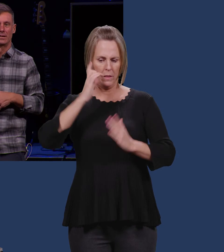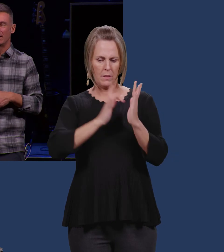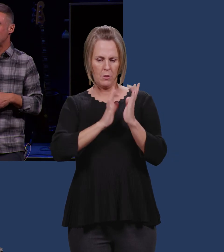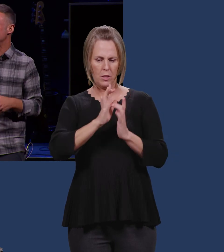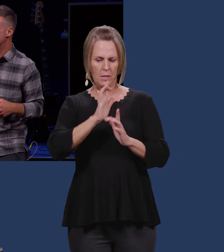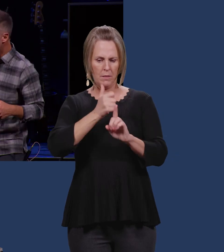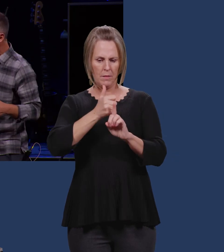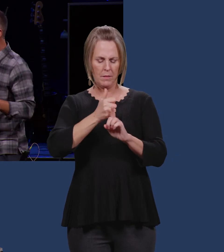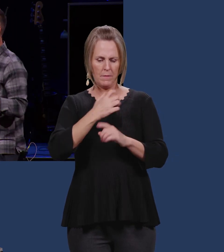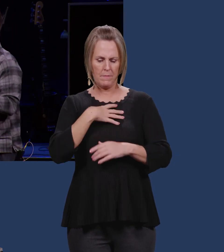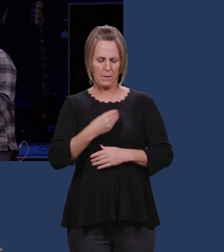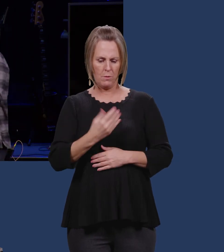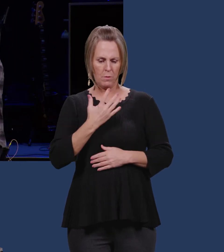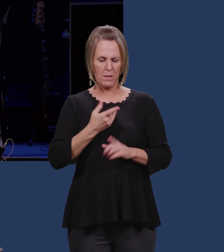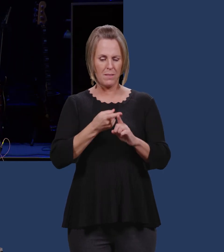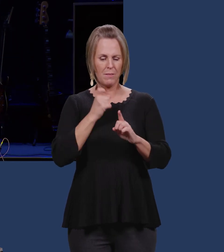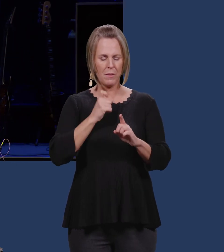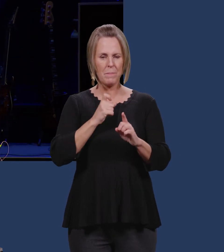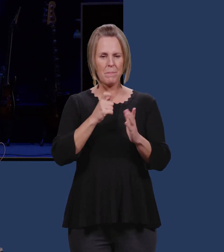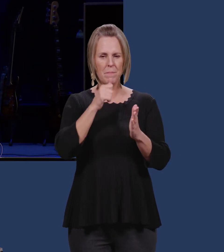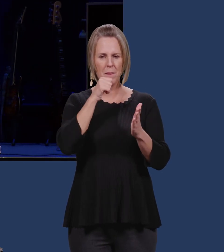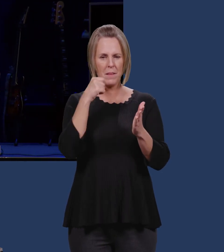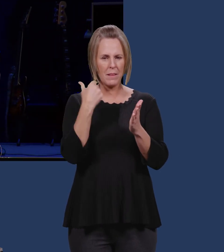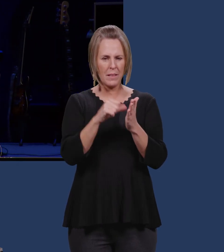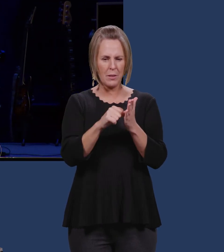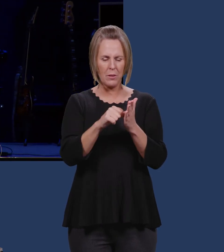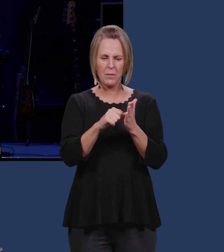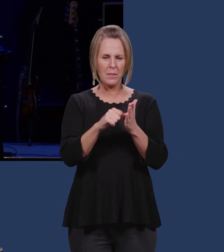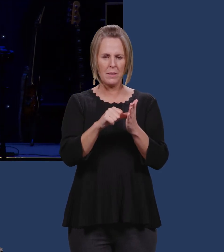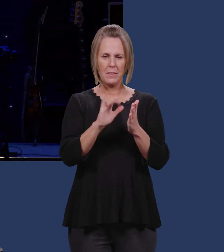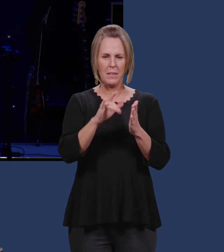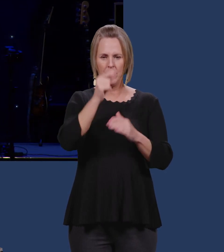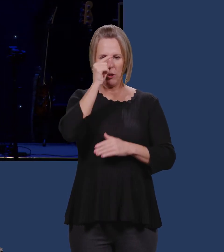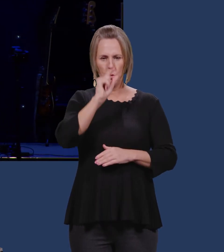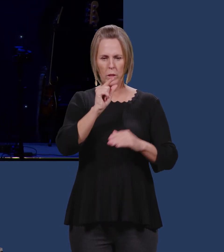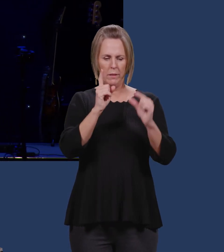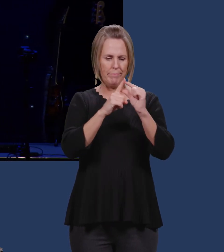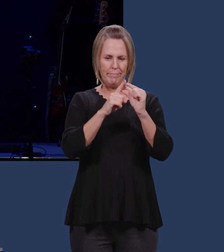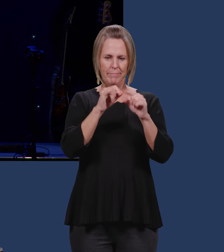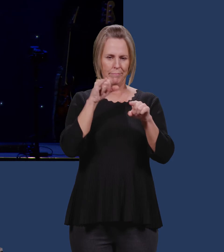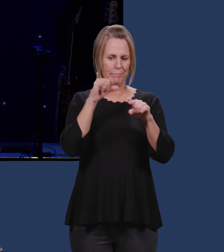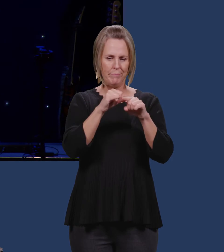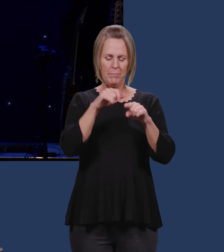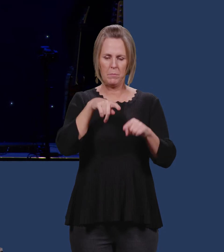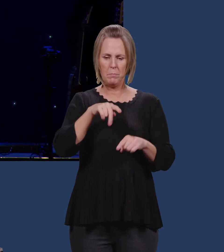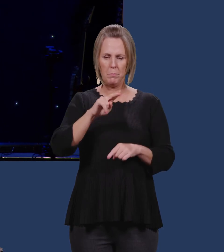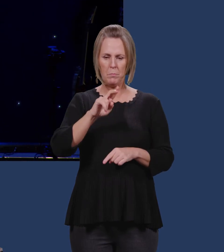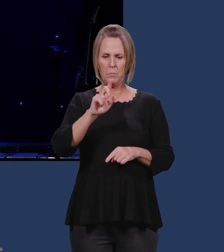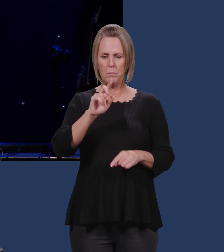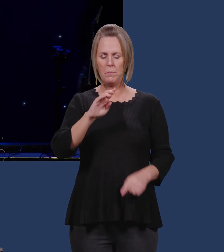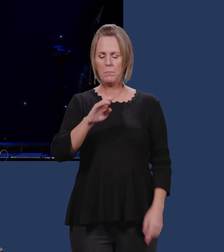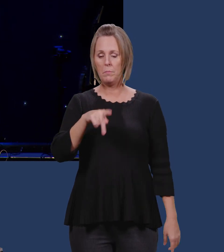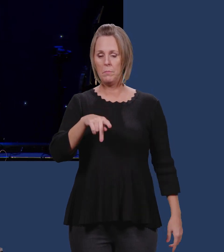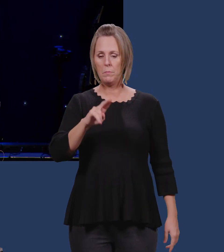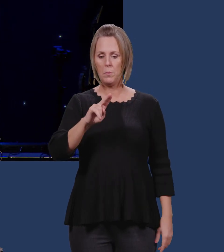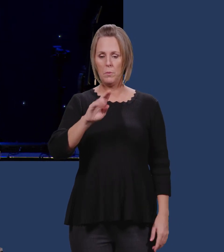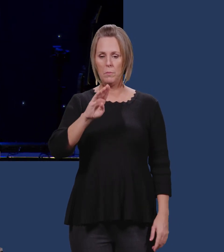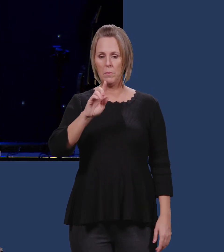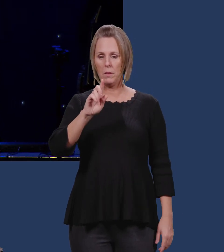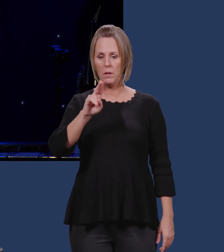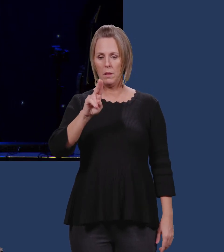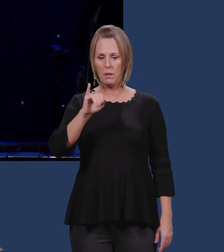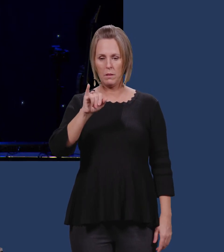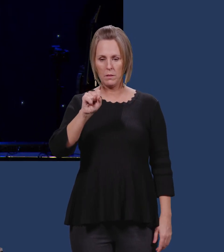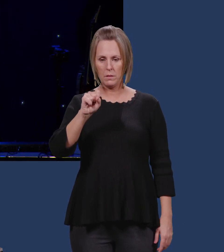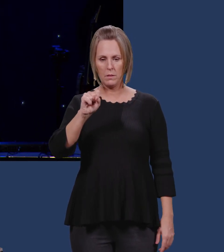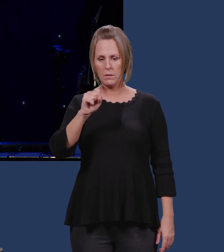letter. It's called Publius Lentulus, which I know is a super weird name, but Publius Lentulus was supposedly the